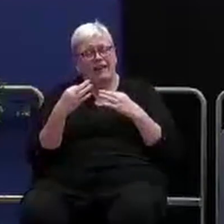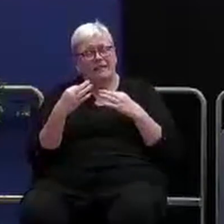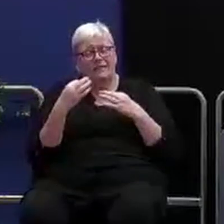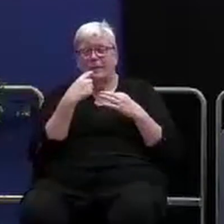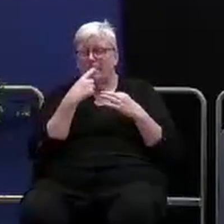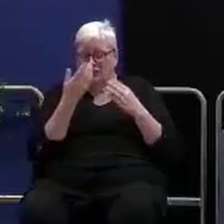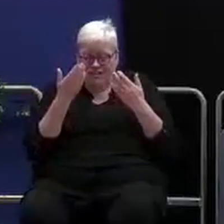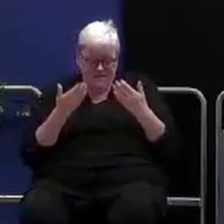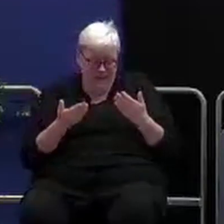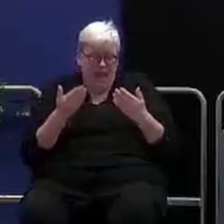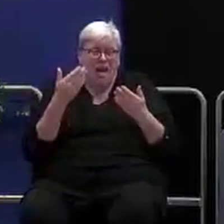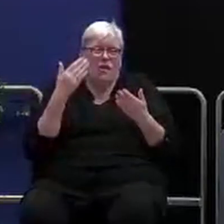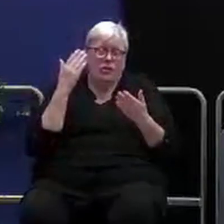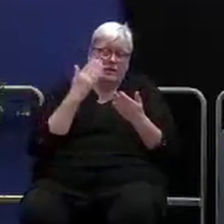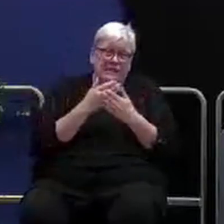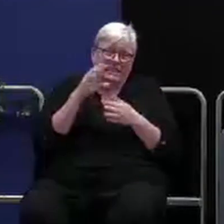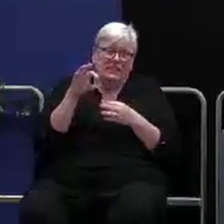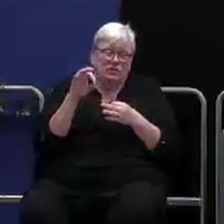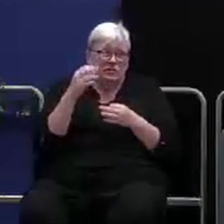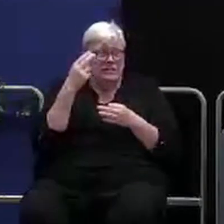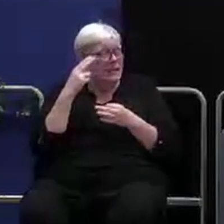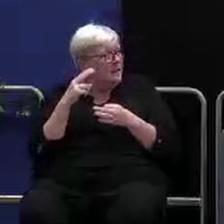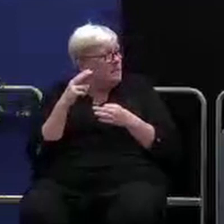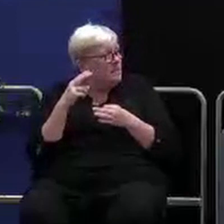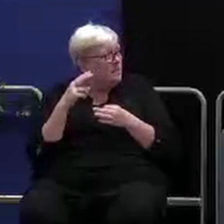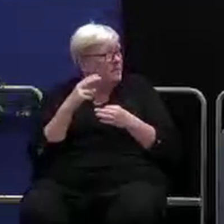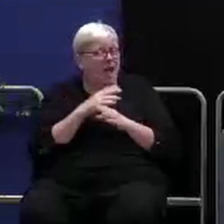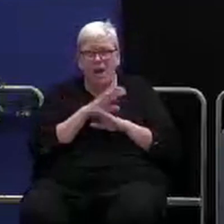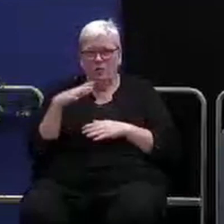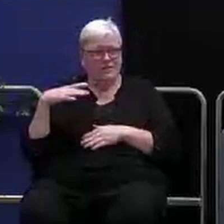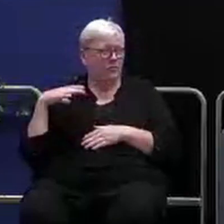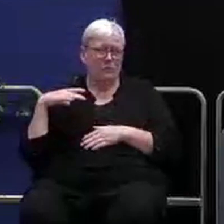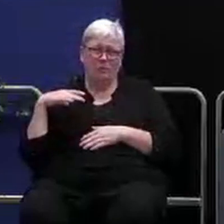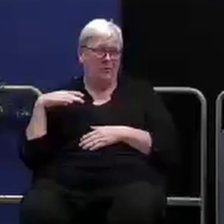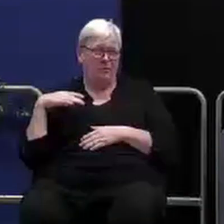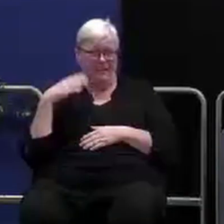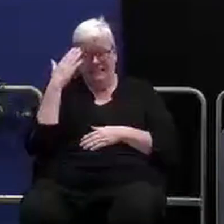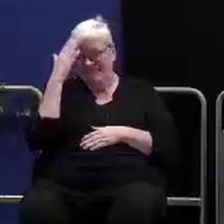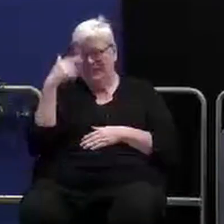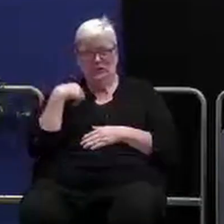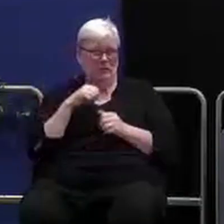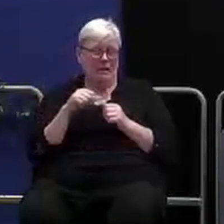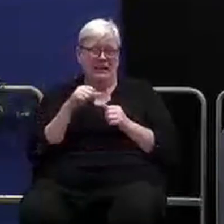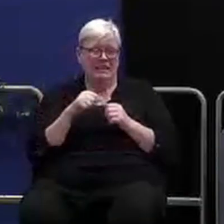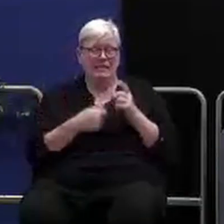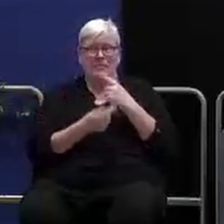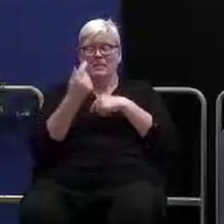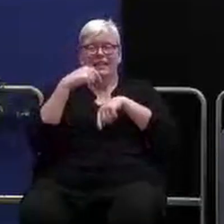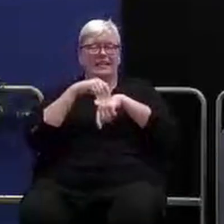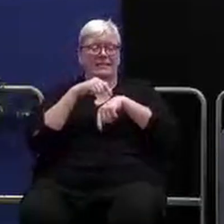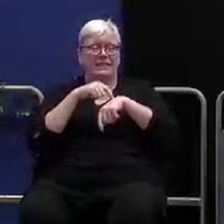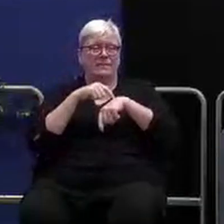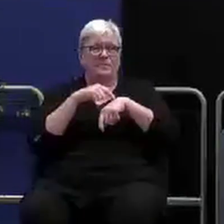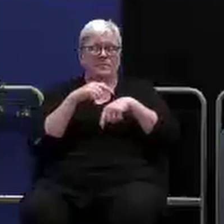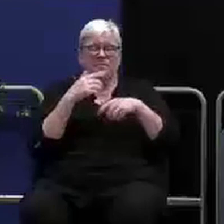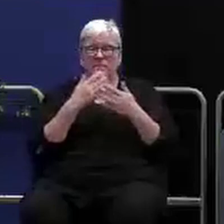mention it now, he teases me. I wasn't cool, he says, you just didn't know any better. Back then, I was